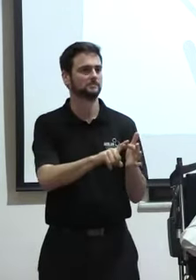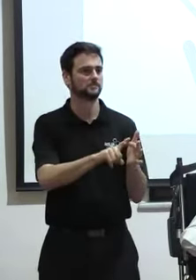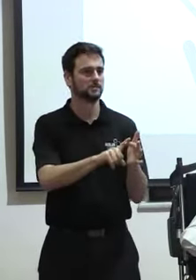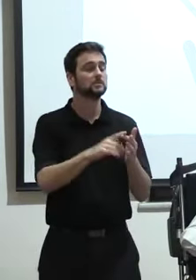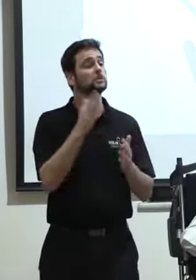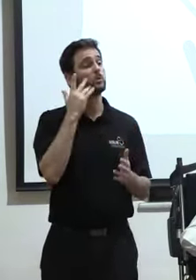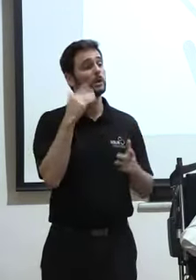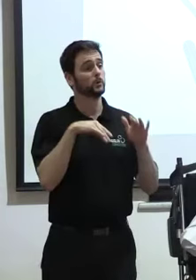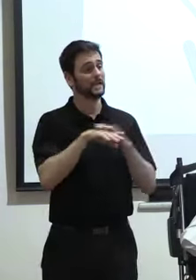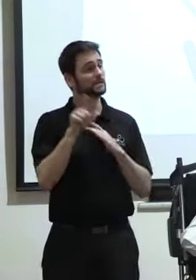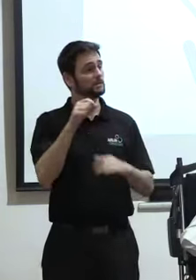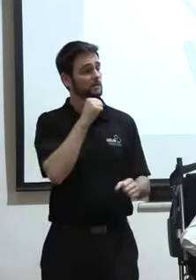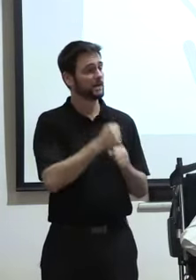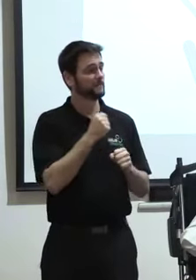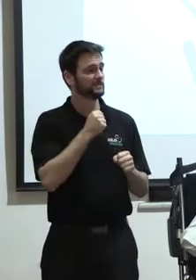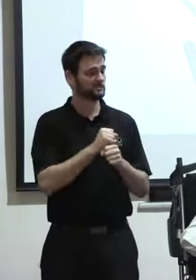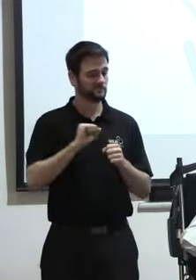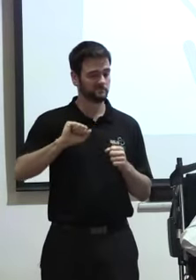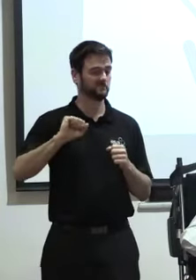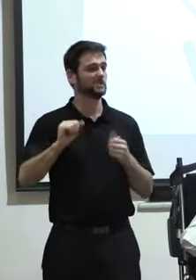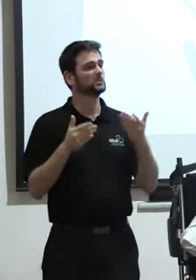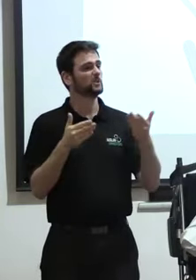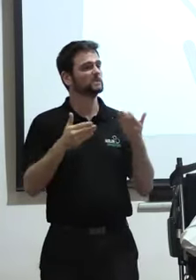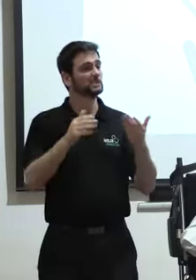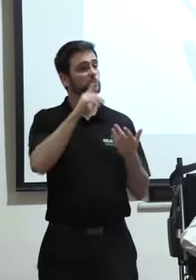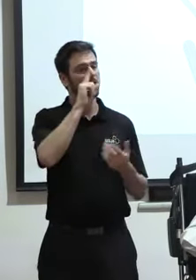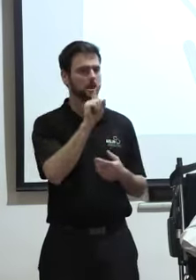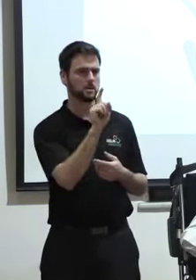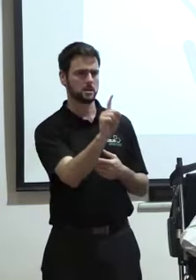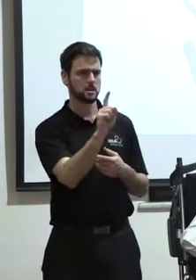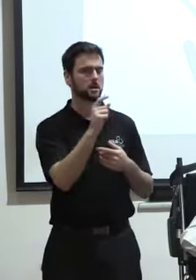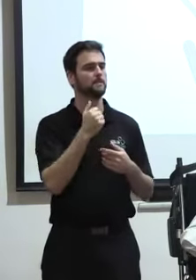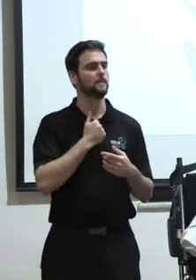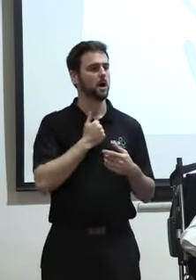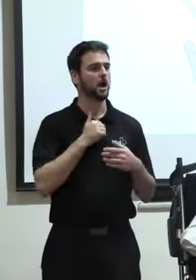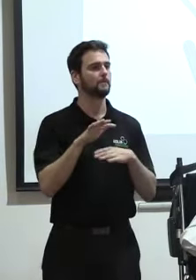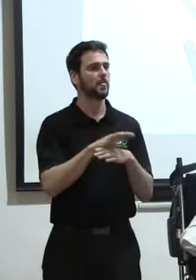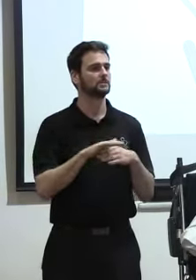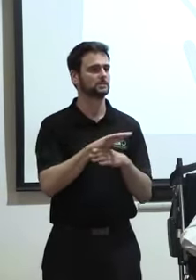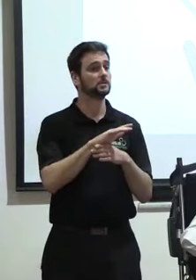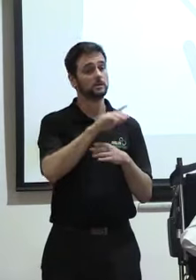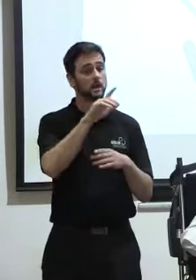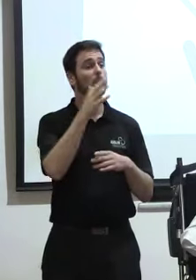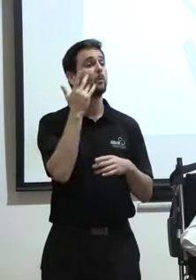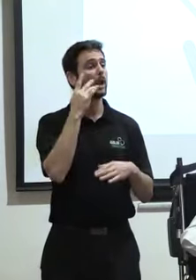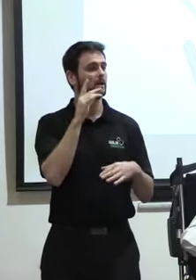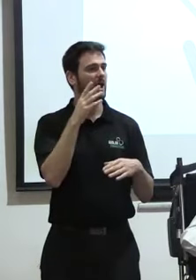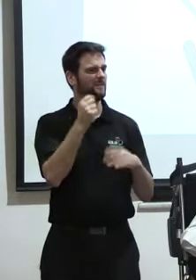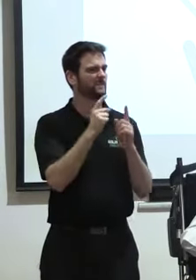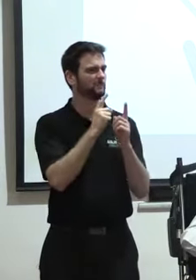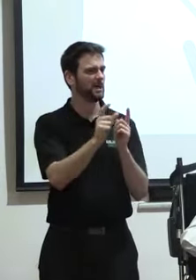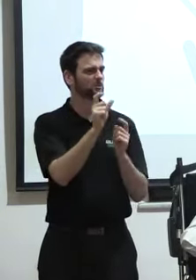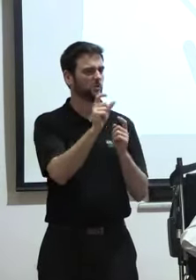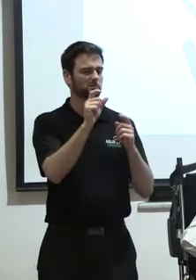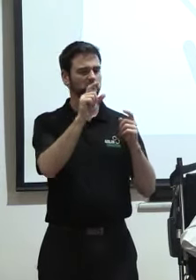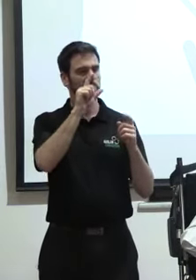NDIS My Place account, and that's when you log in, and you can see how much money is left in your plan,